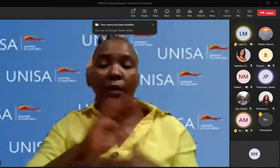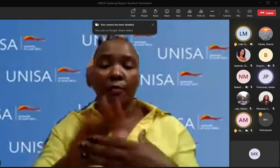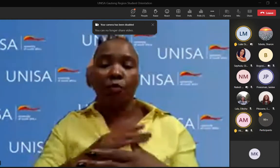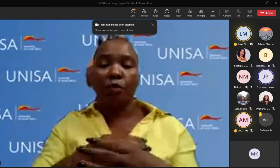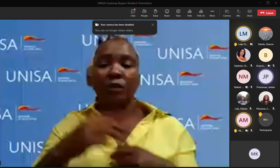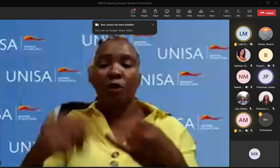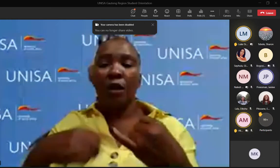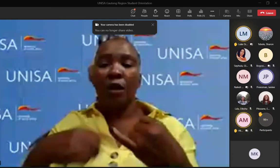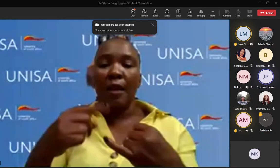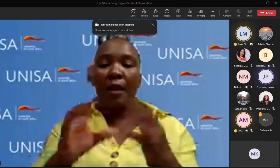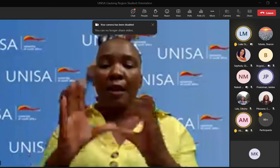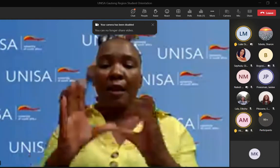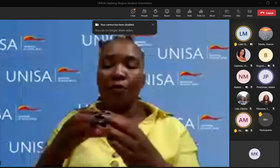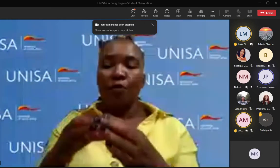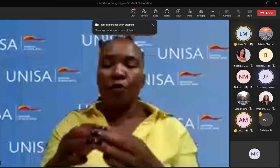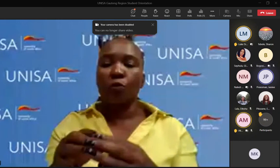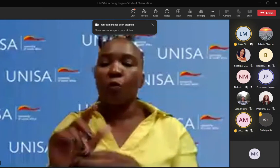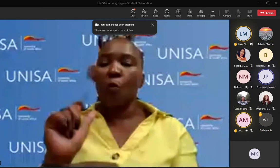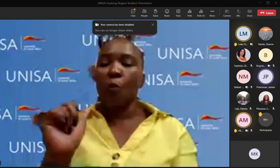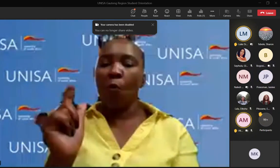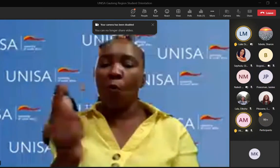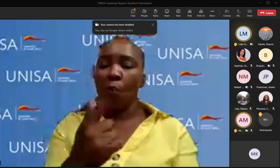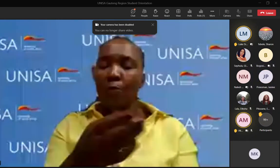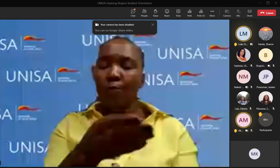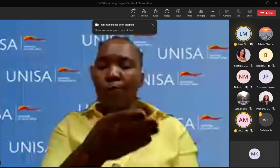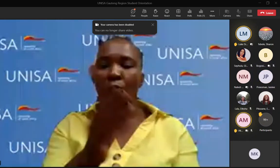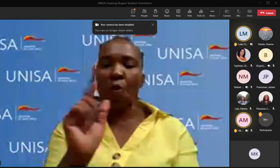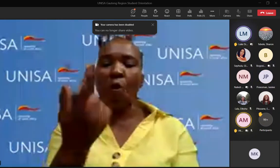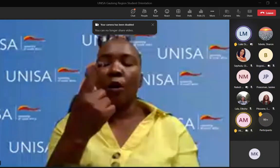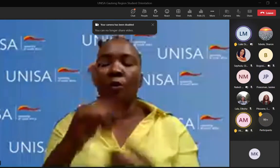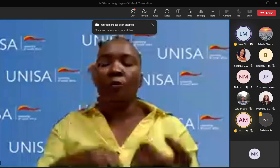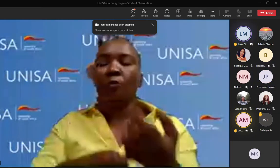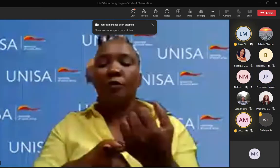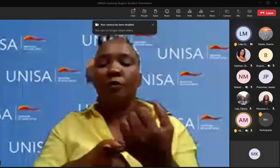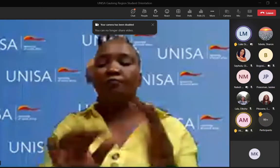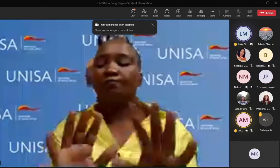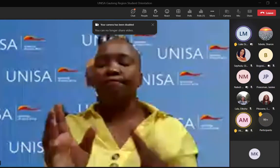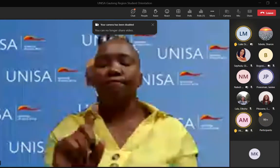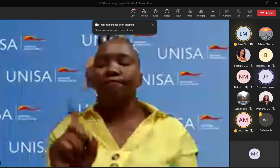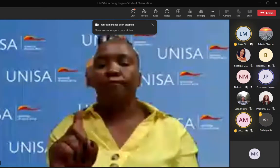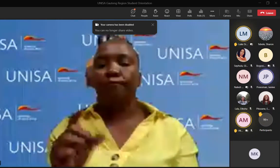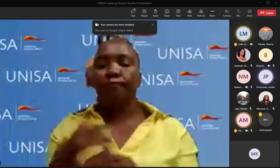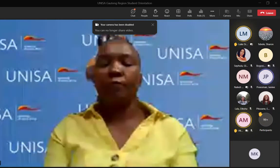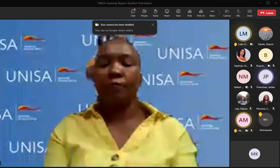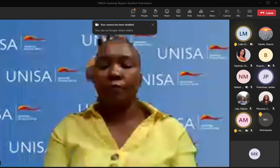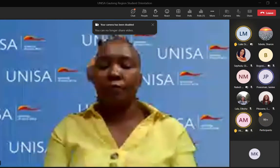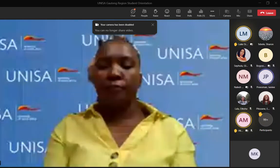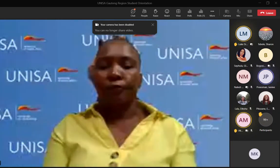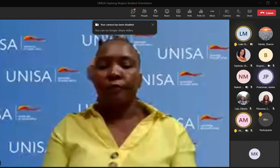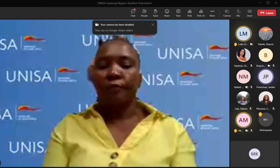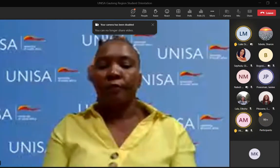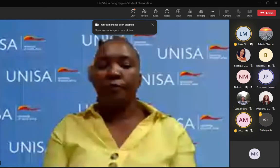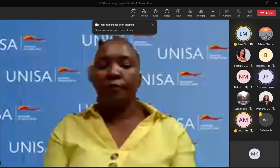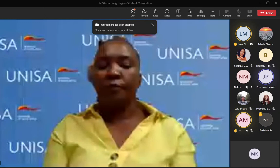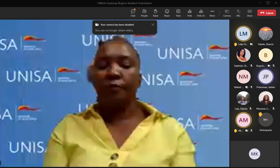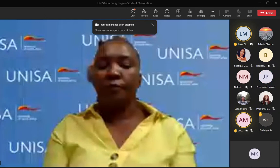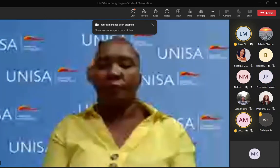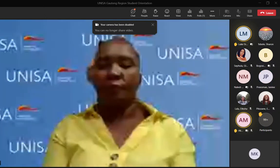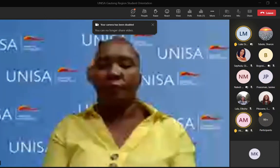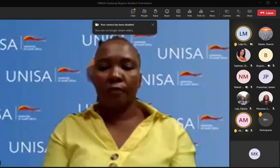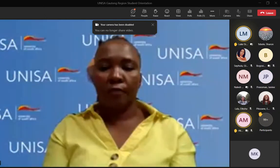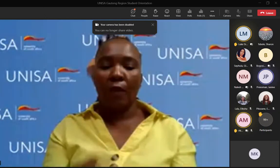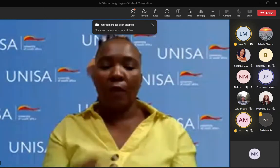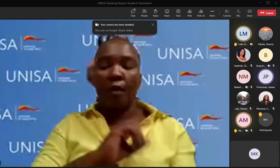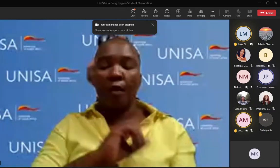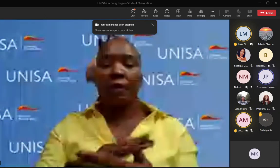each and every module there are only thank you uh because those